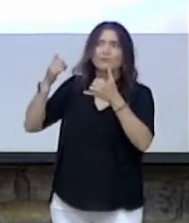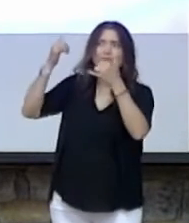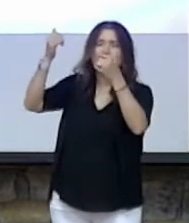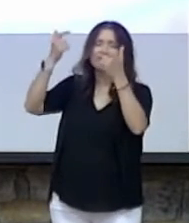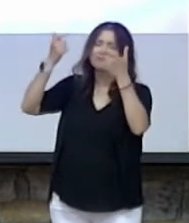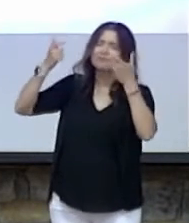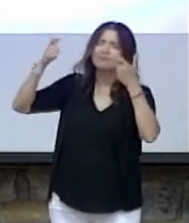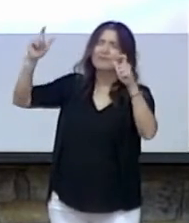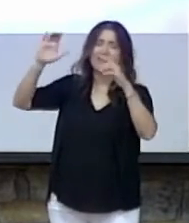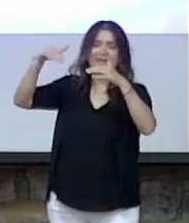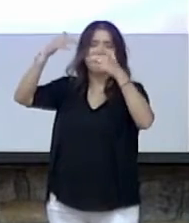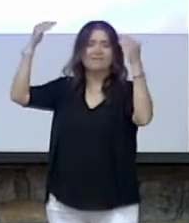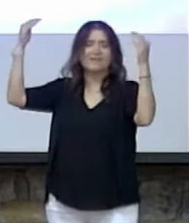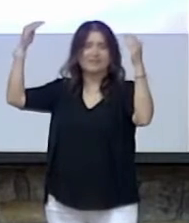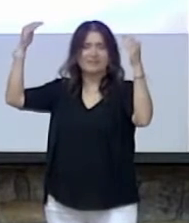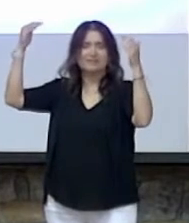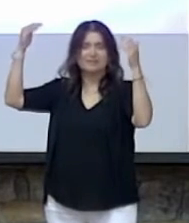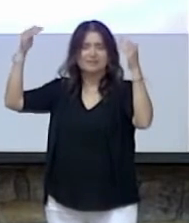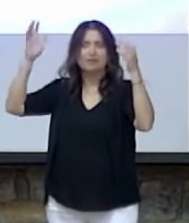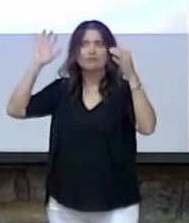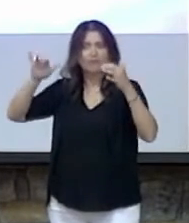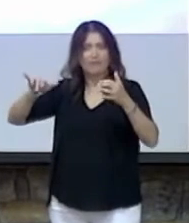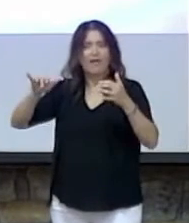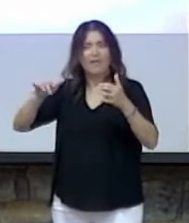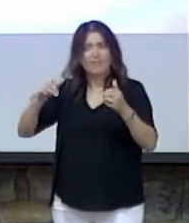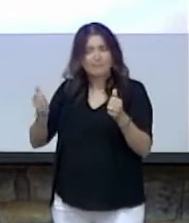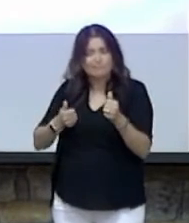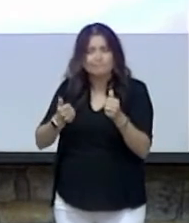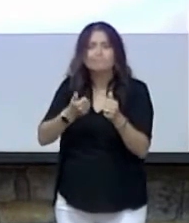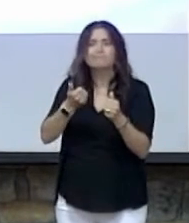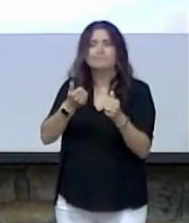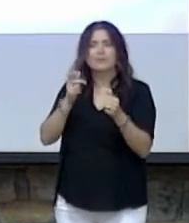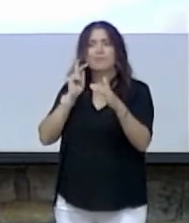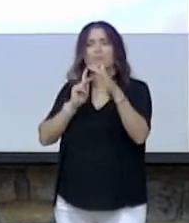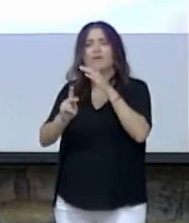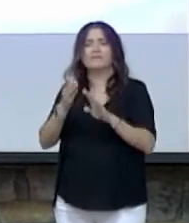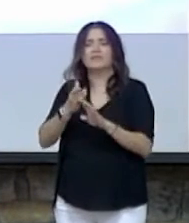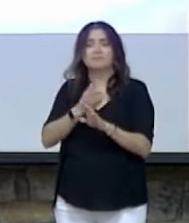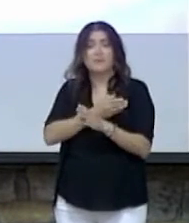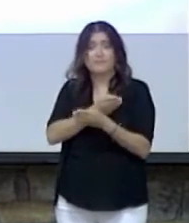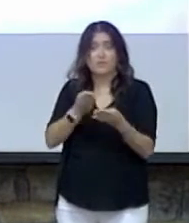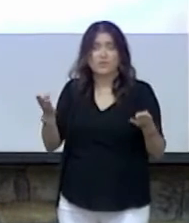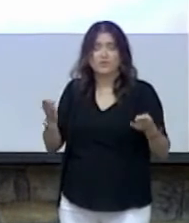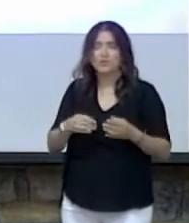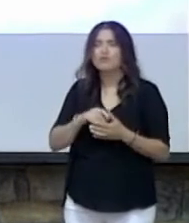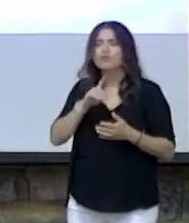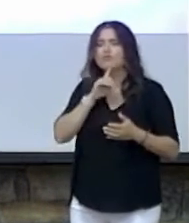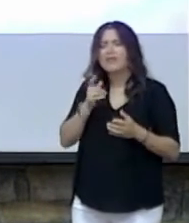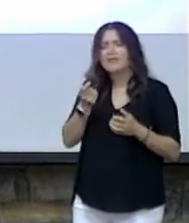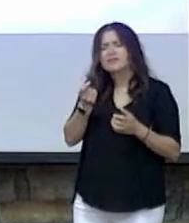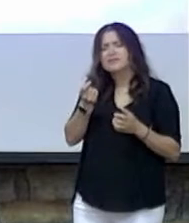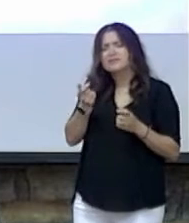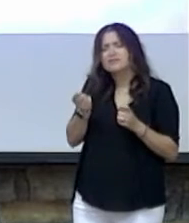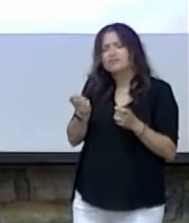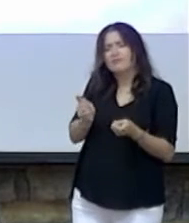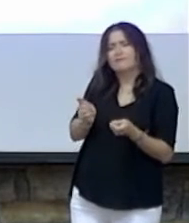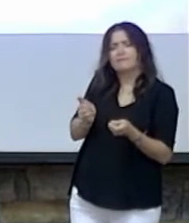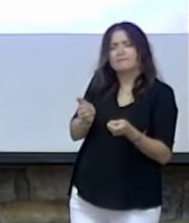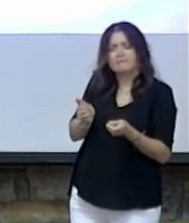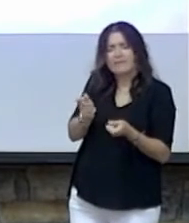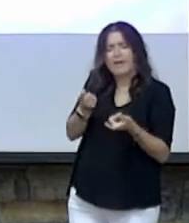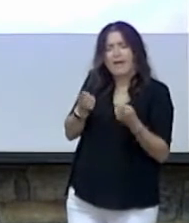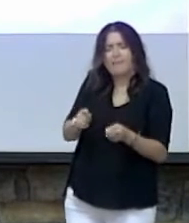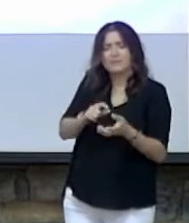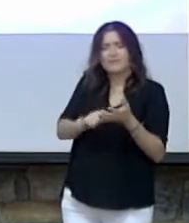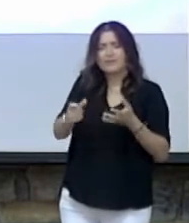heaven, for so they persecuted the prophets who were before you. There's a subtle shift that occurs in verse 11, and